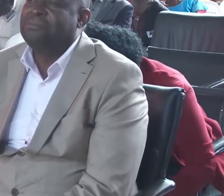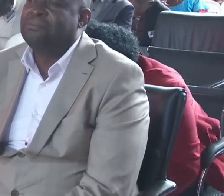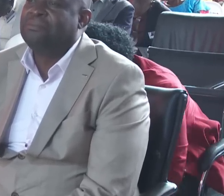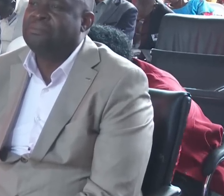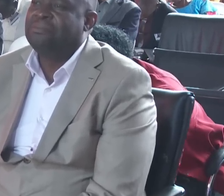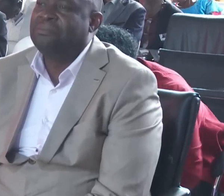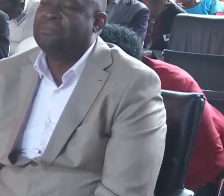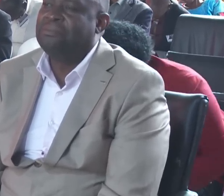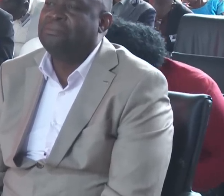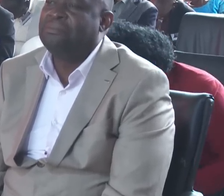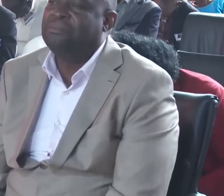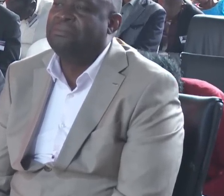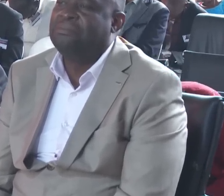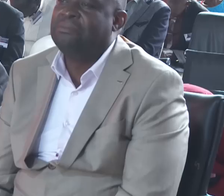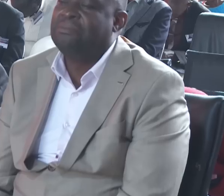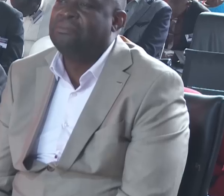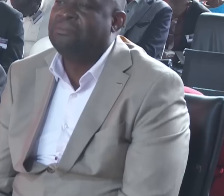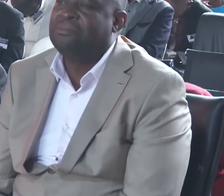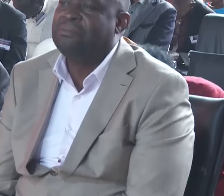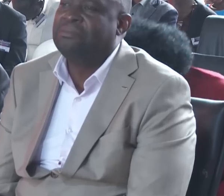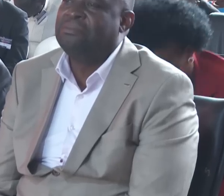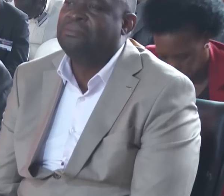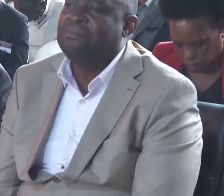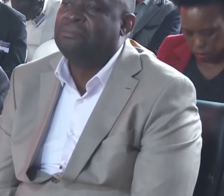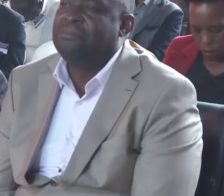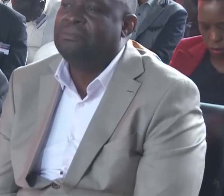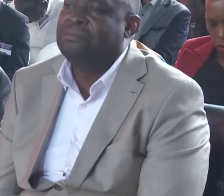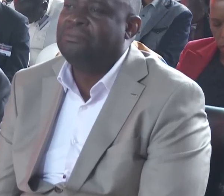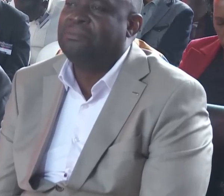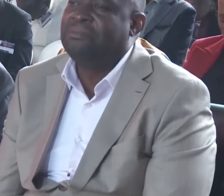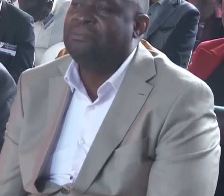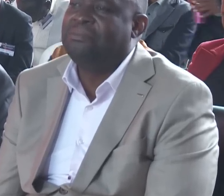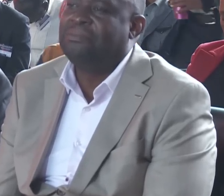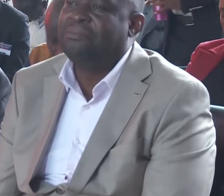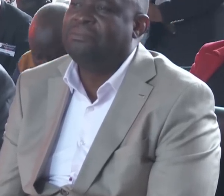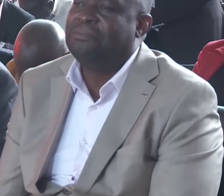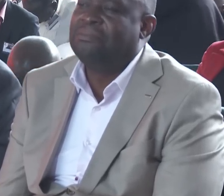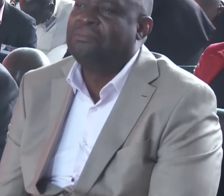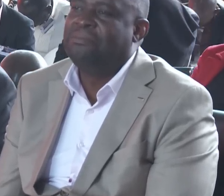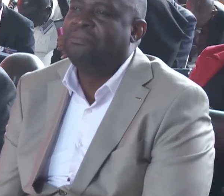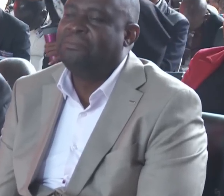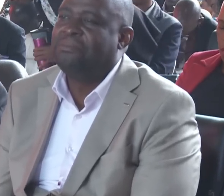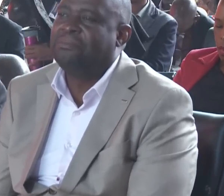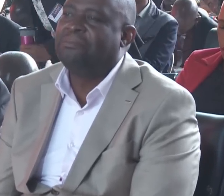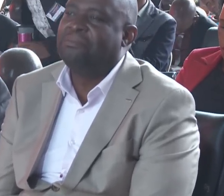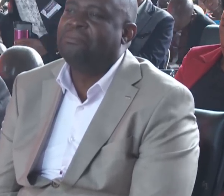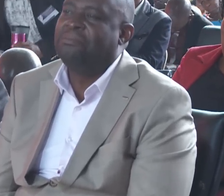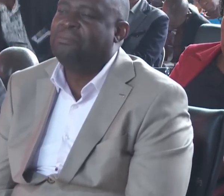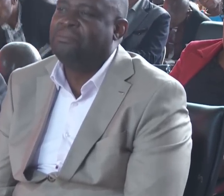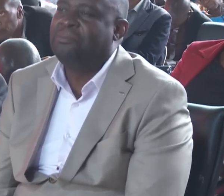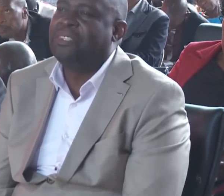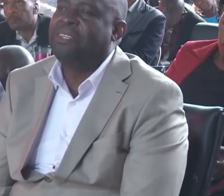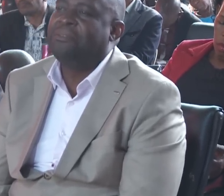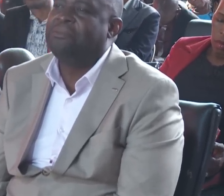Atera ne mwebaza. And I thank him still. Olw'okumpa omwaganya okwogera. For giving me the opportunity to